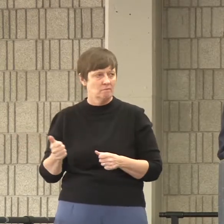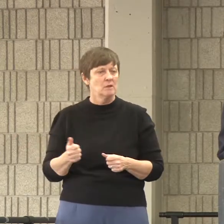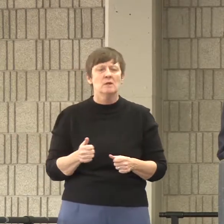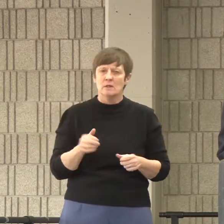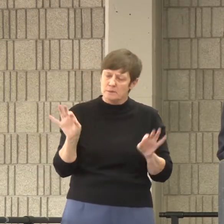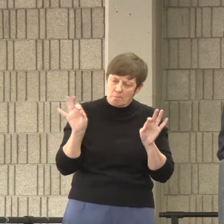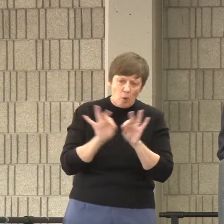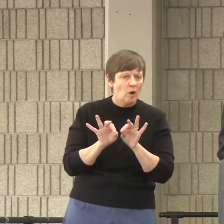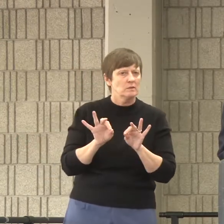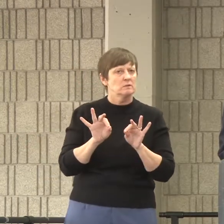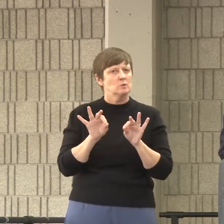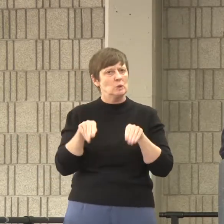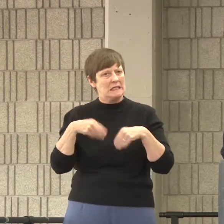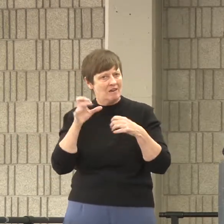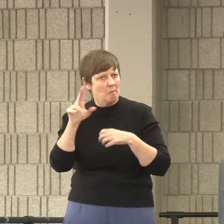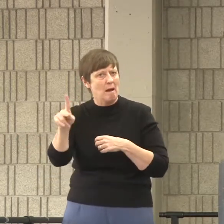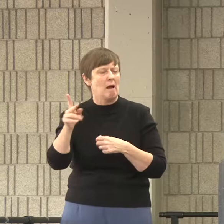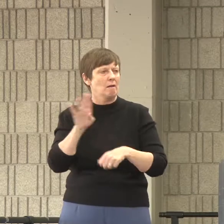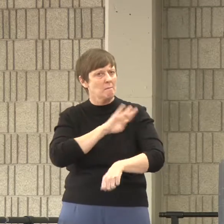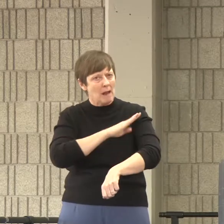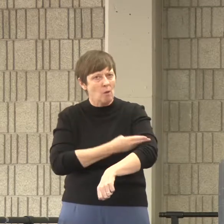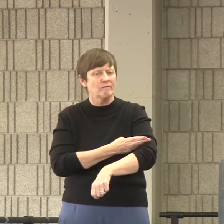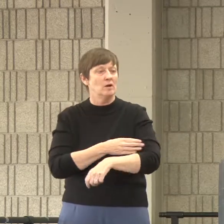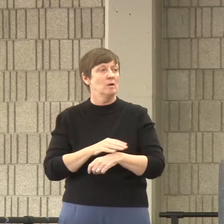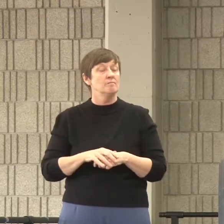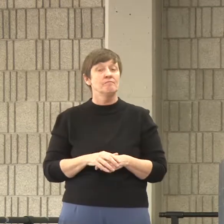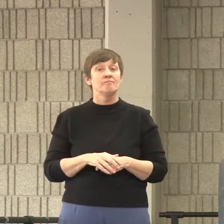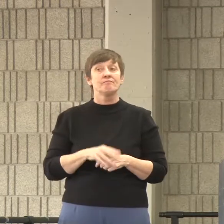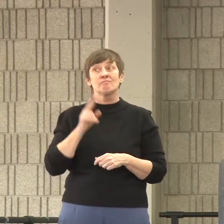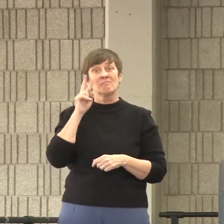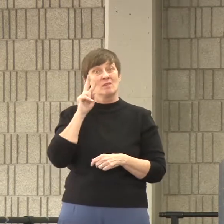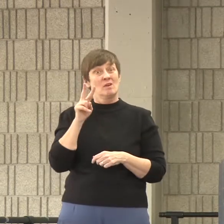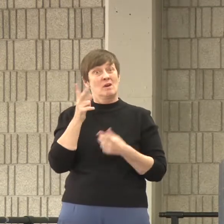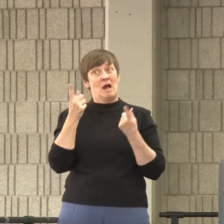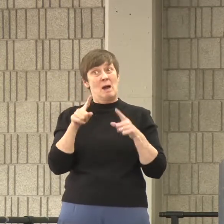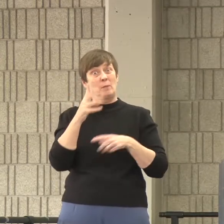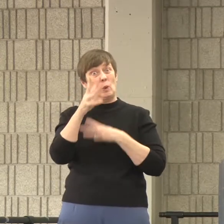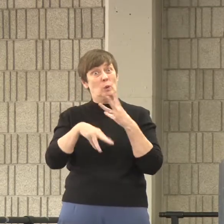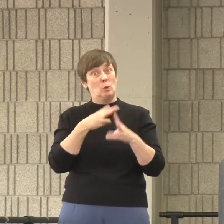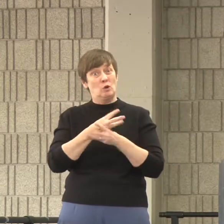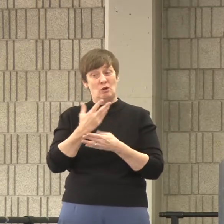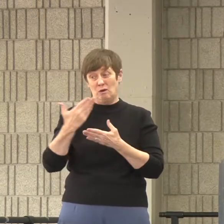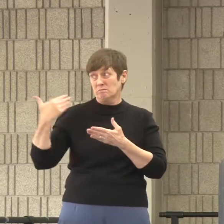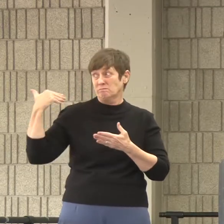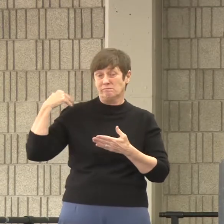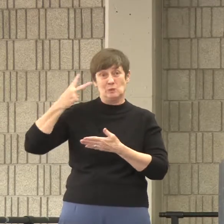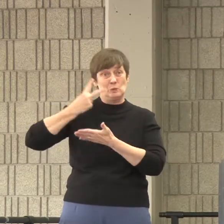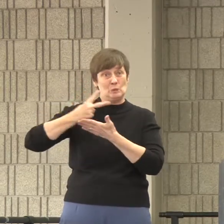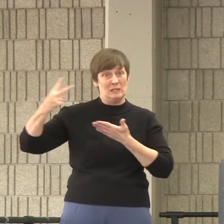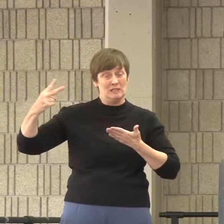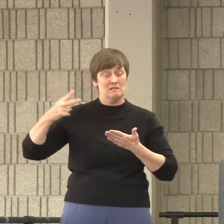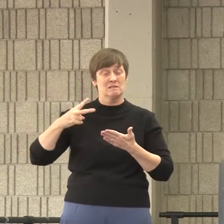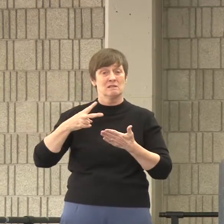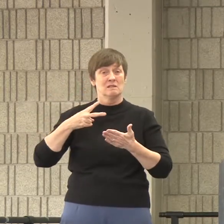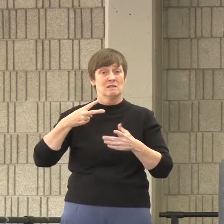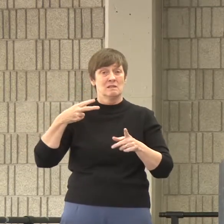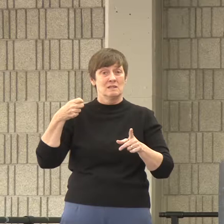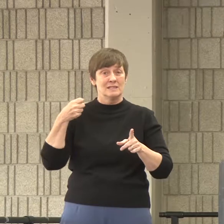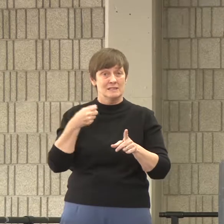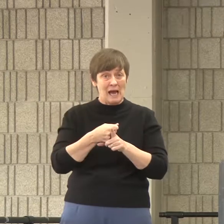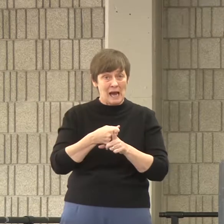do this together. Just looking at the events worldwide in the last 2 weeks, the attacks on Charlie